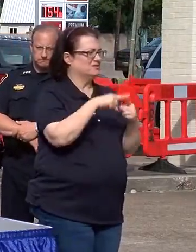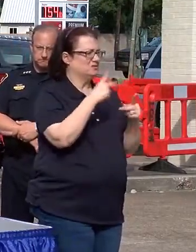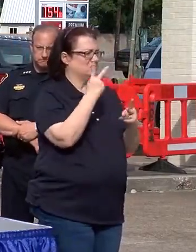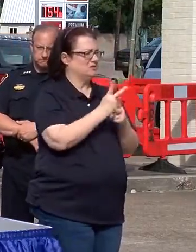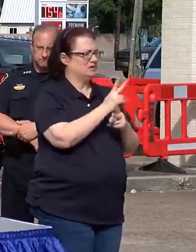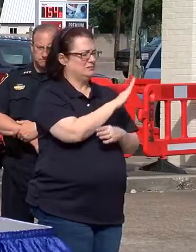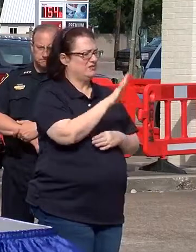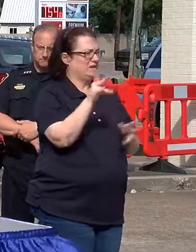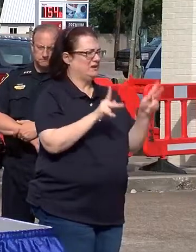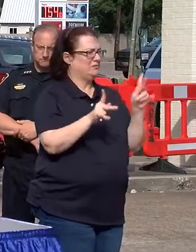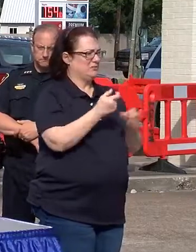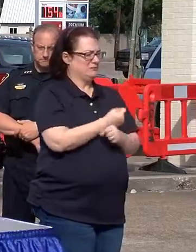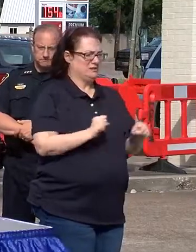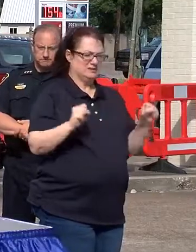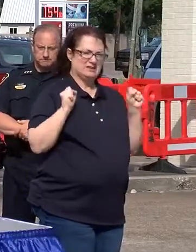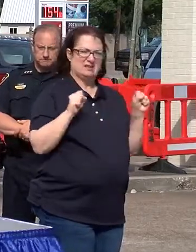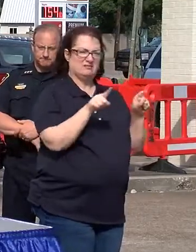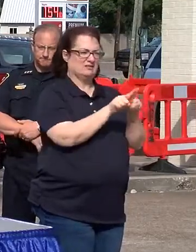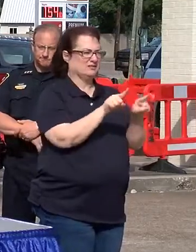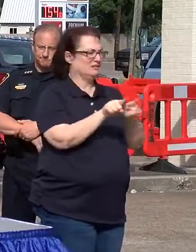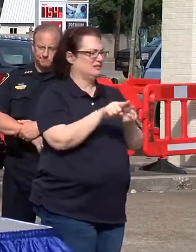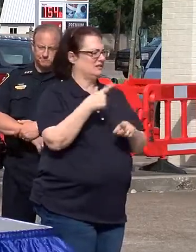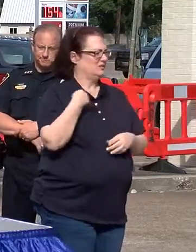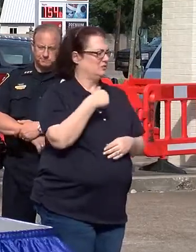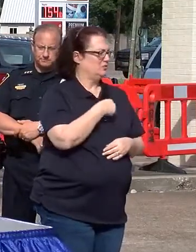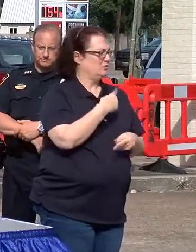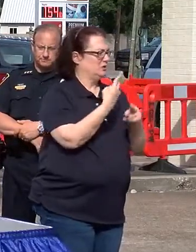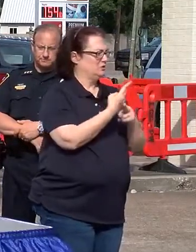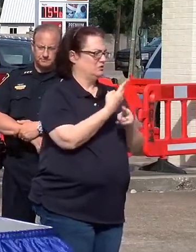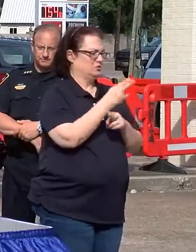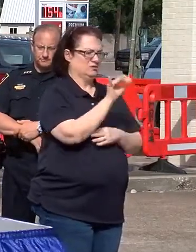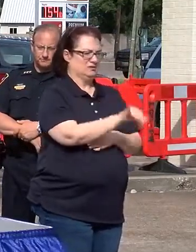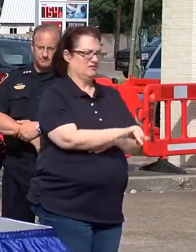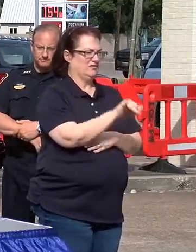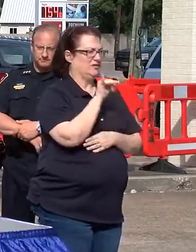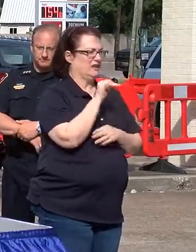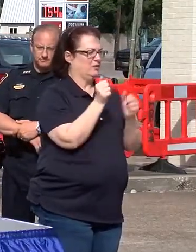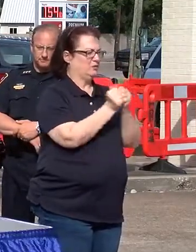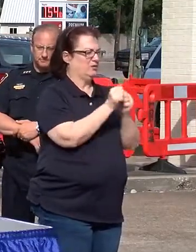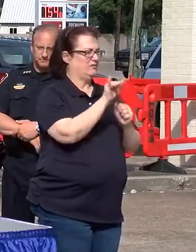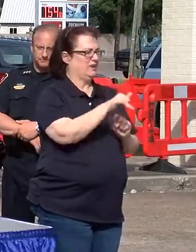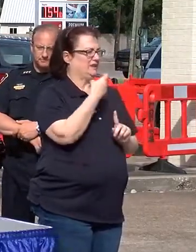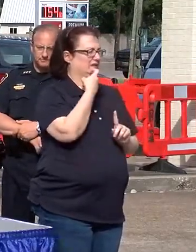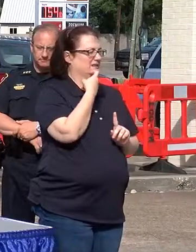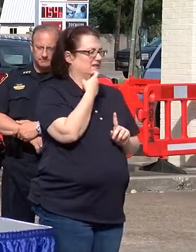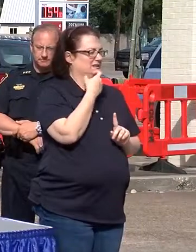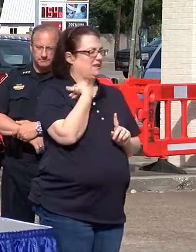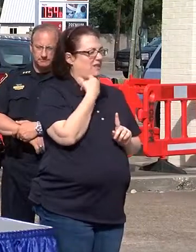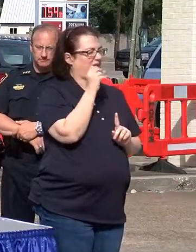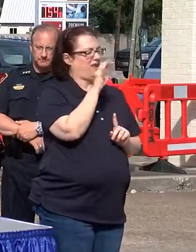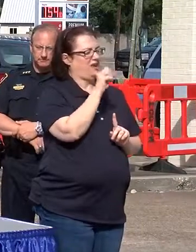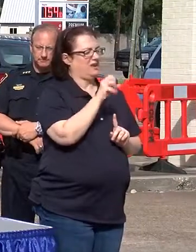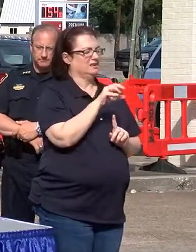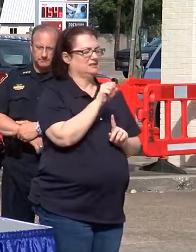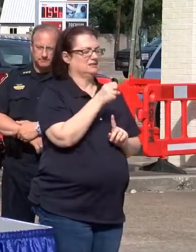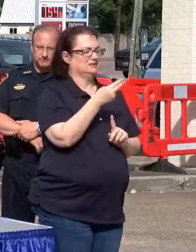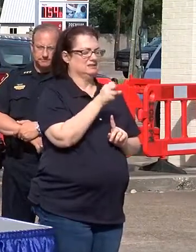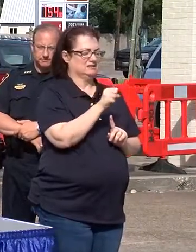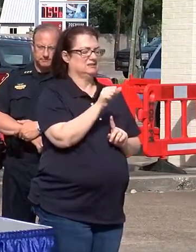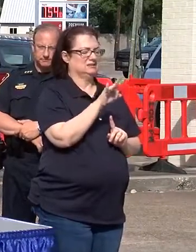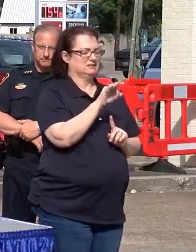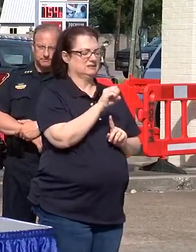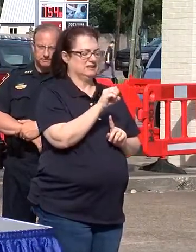patrons safe. Just like we're instituting common sense measures with the Safe Shop Act or Safe Shop Guidance to keep our people safe. So that's